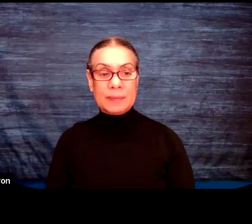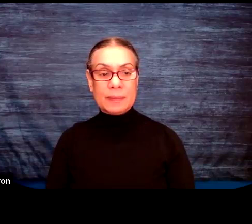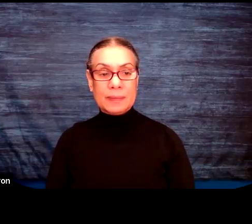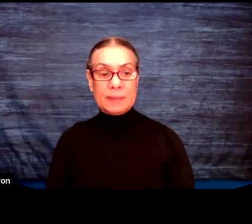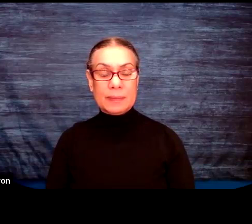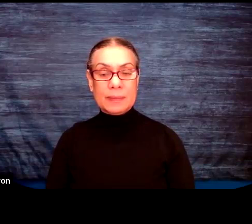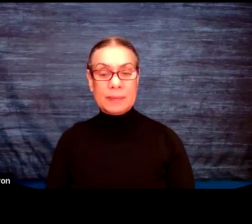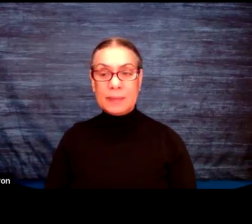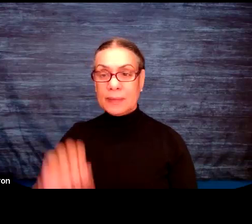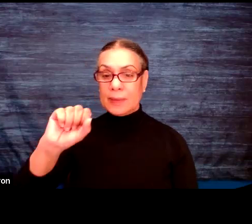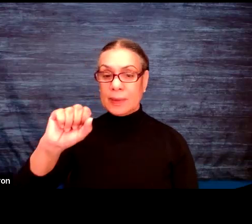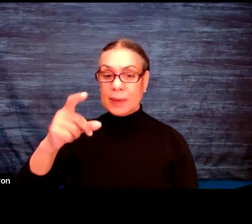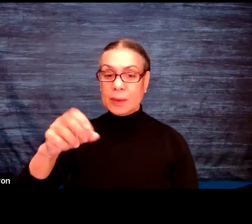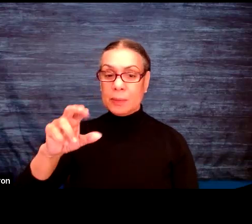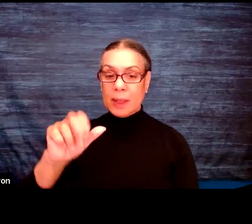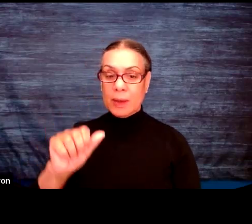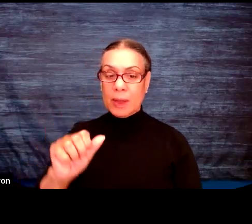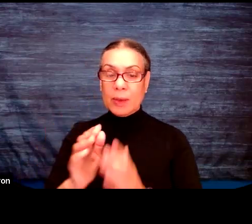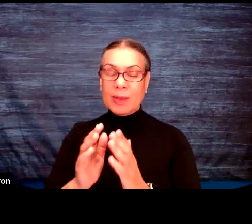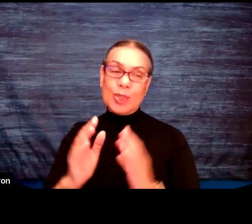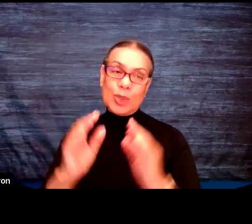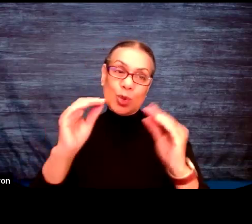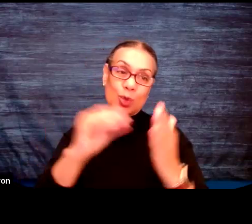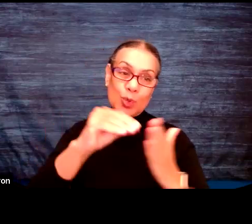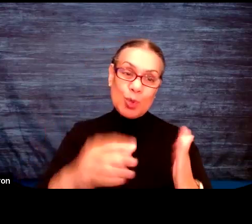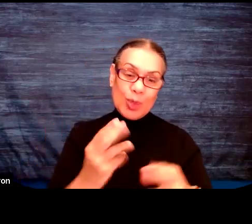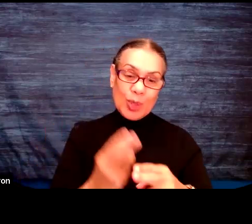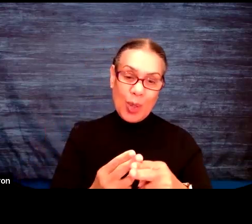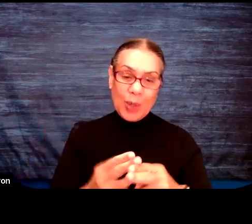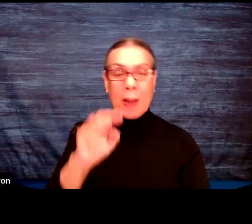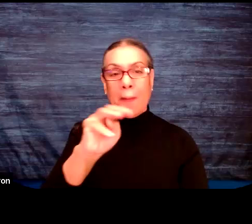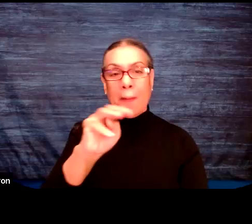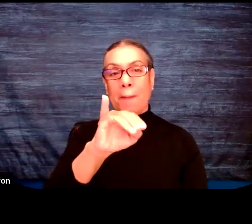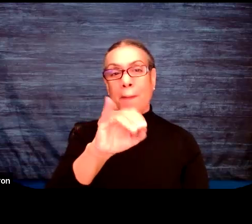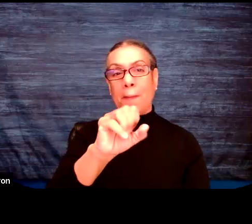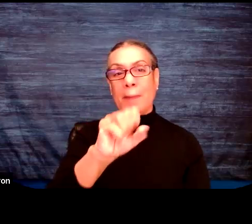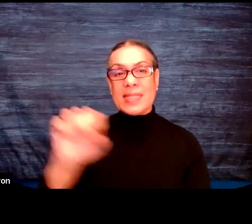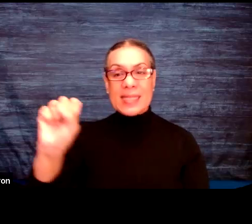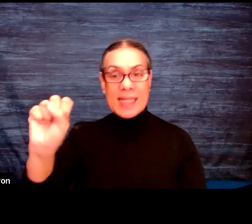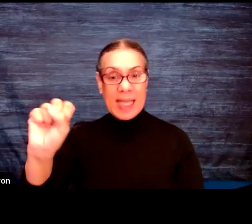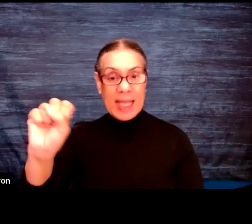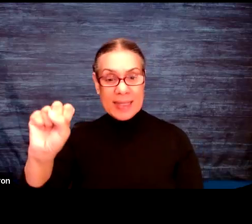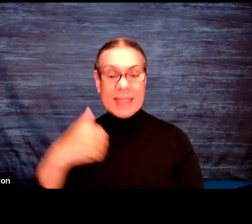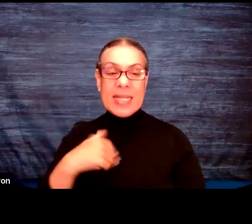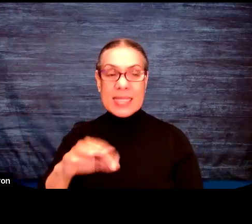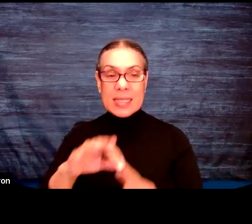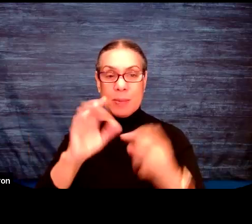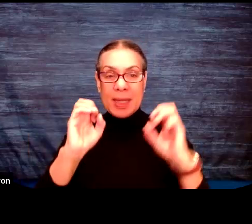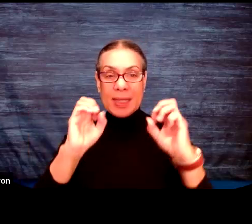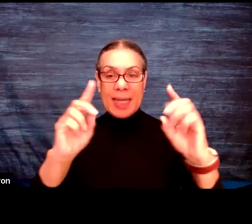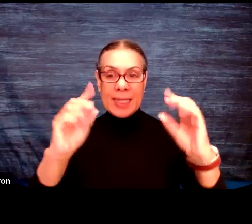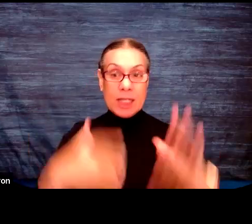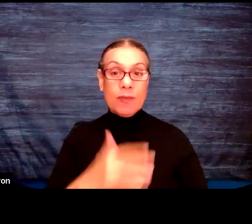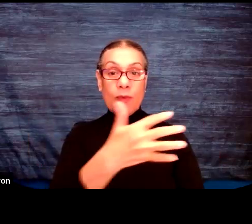Mrs. Sparrow, or as her students affectionately call her, Miss S, is a special education teacher for 5th and